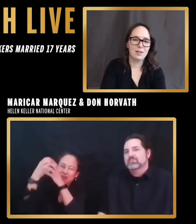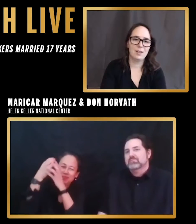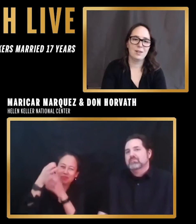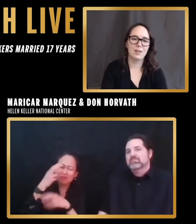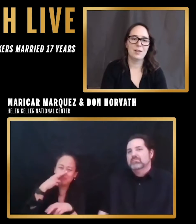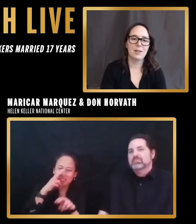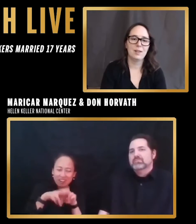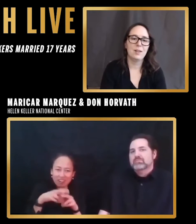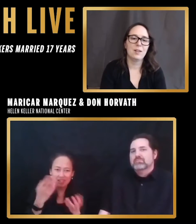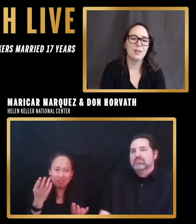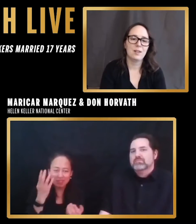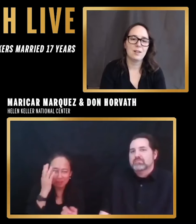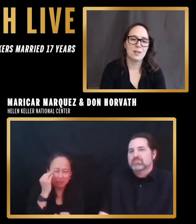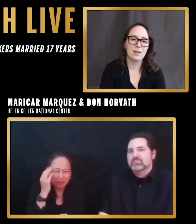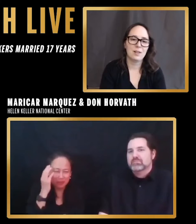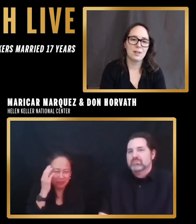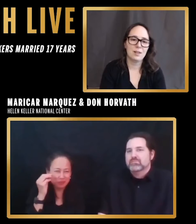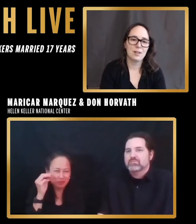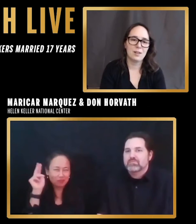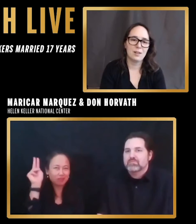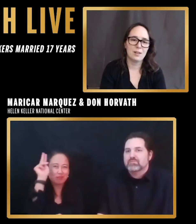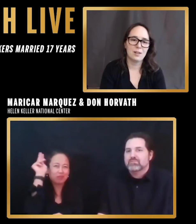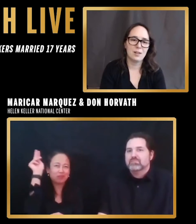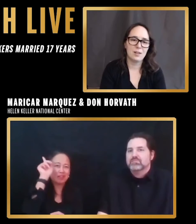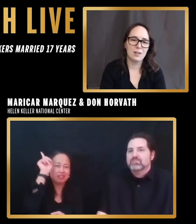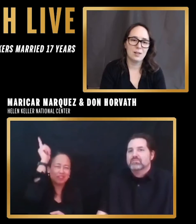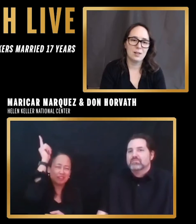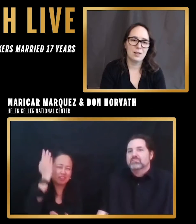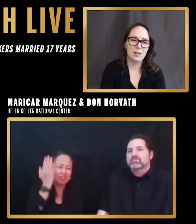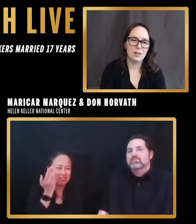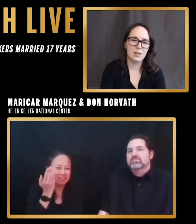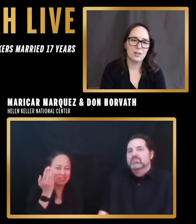So I actually went with a friend just for fun for myself.